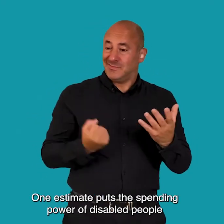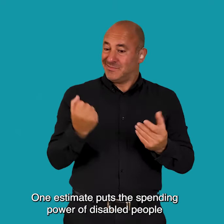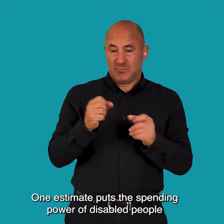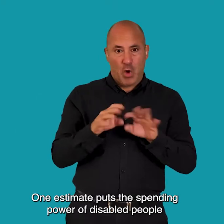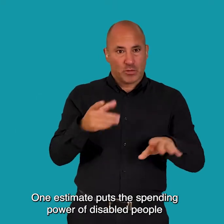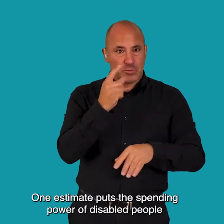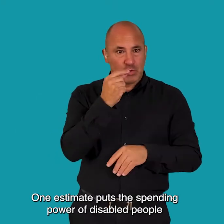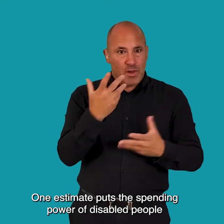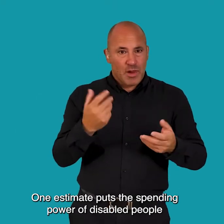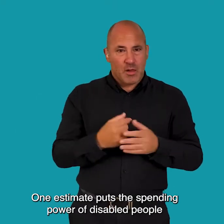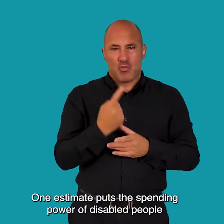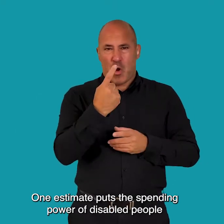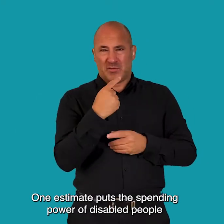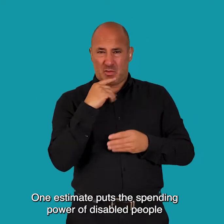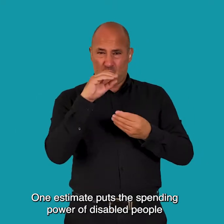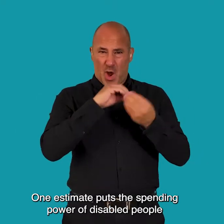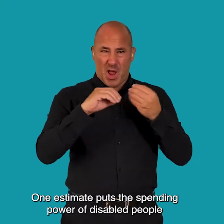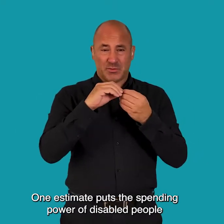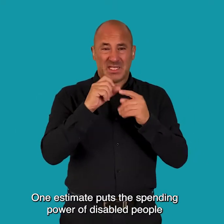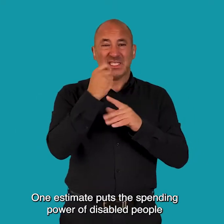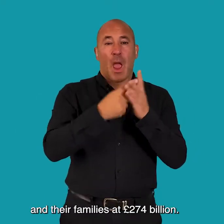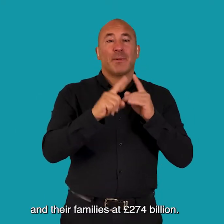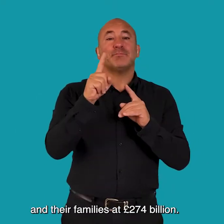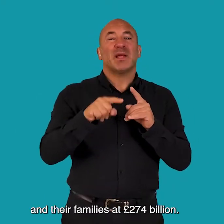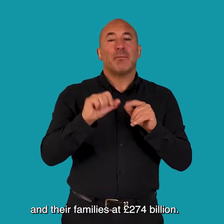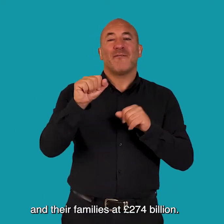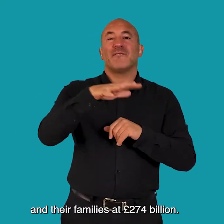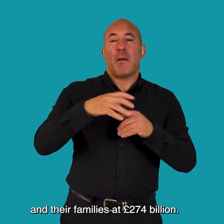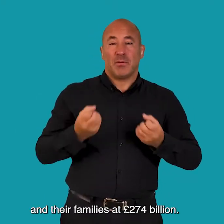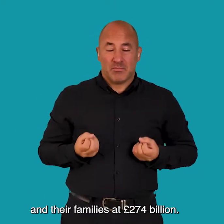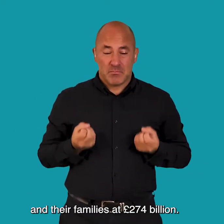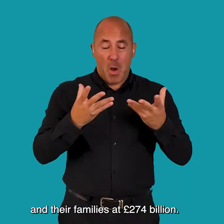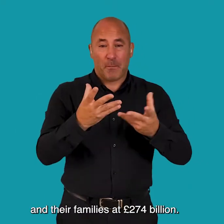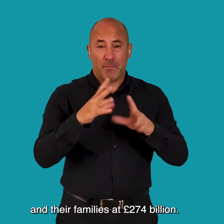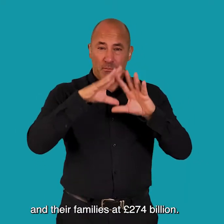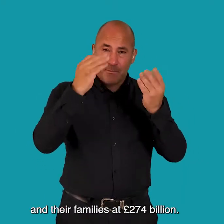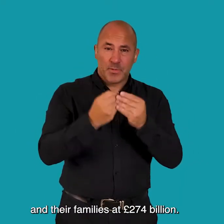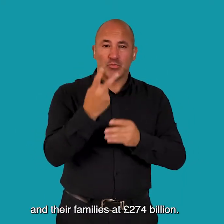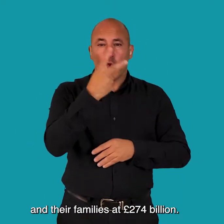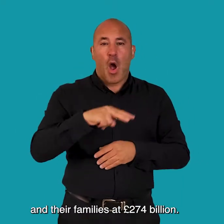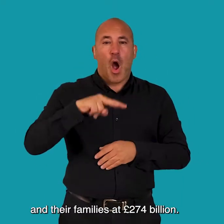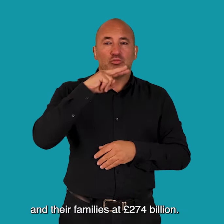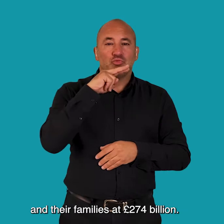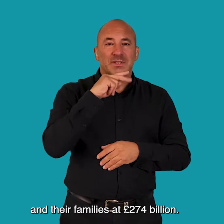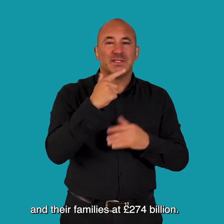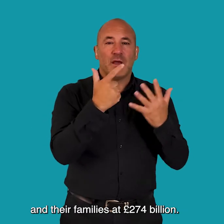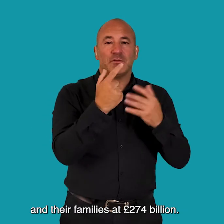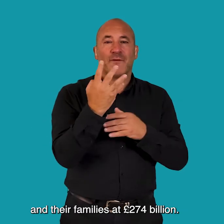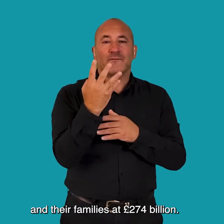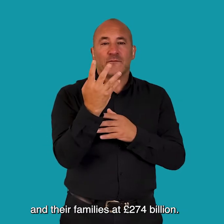estimate puts the spending power of disabled people and their families at £274 billion.